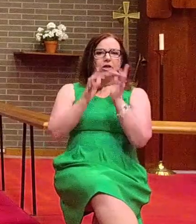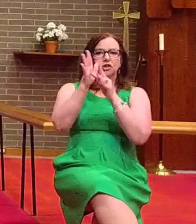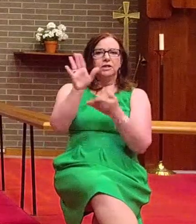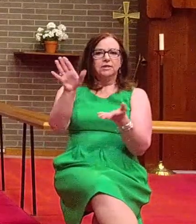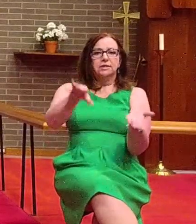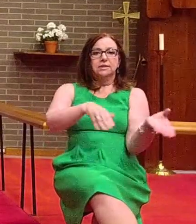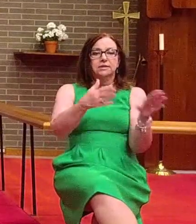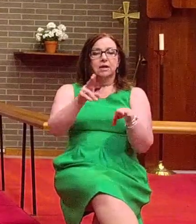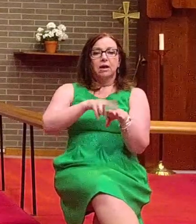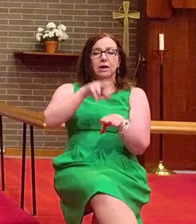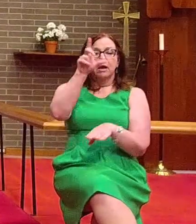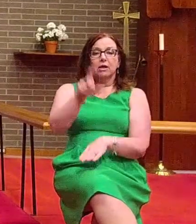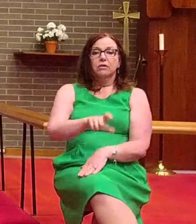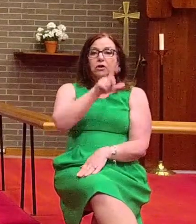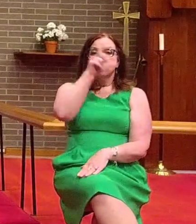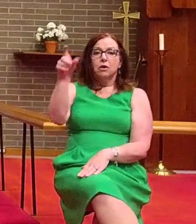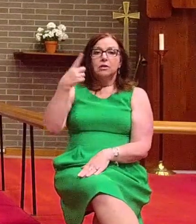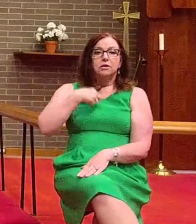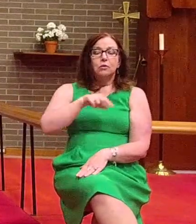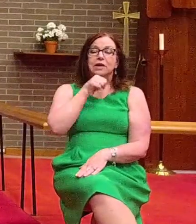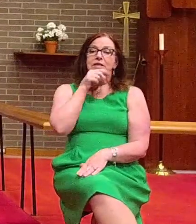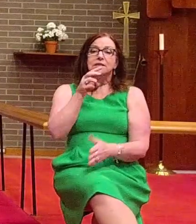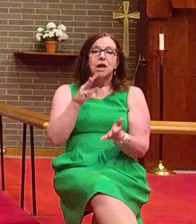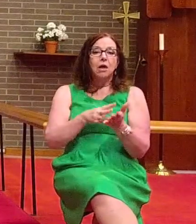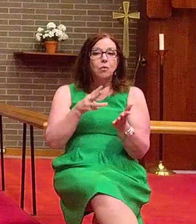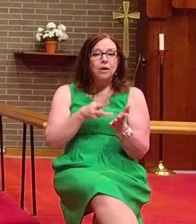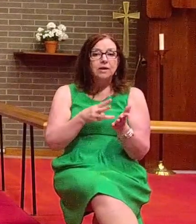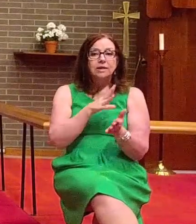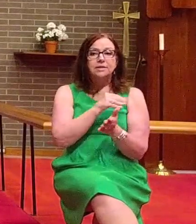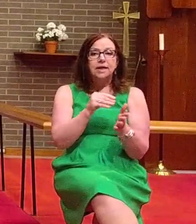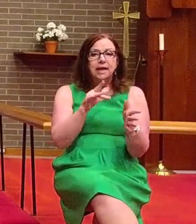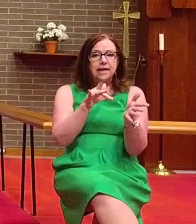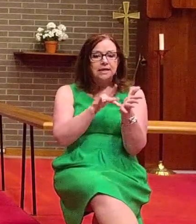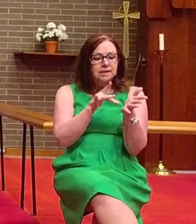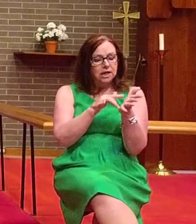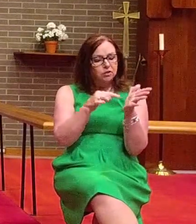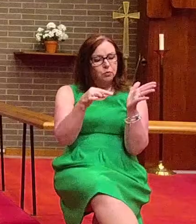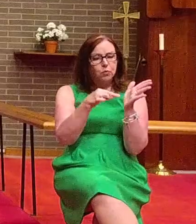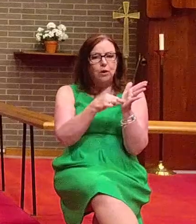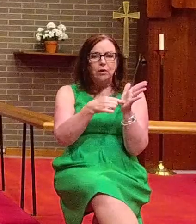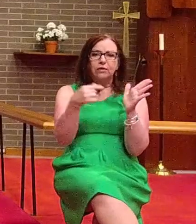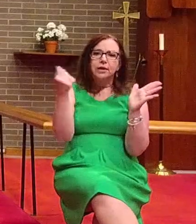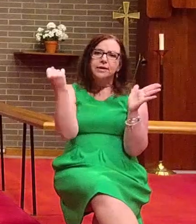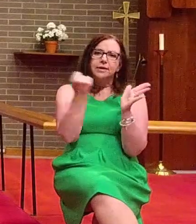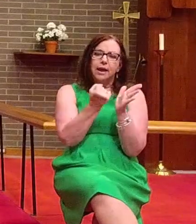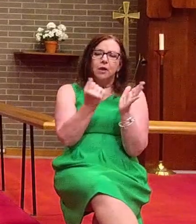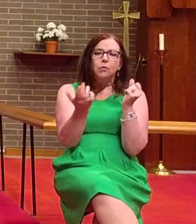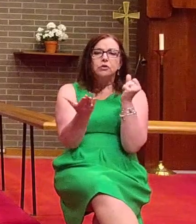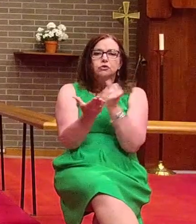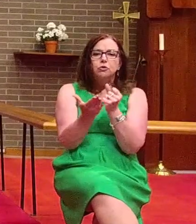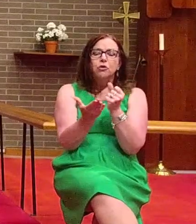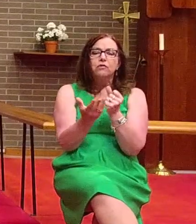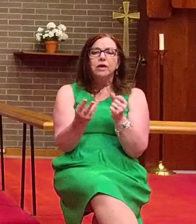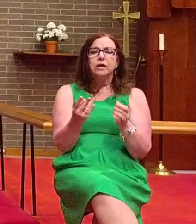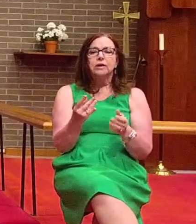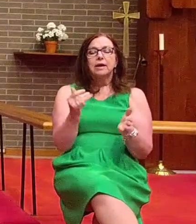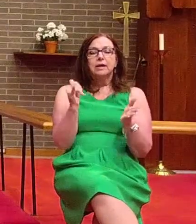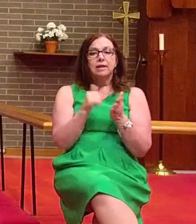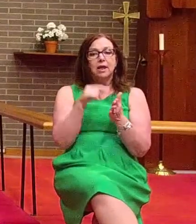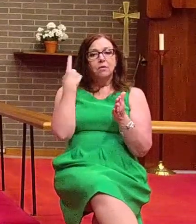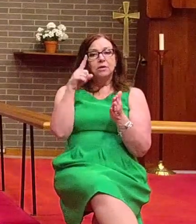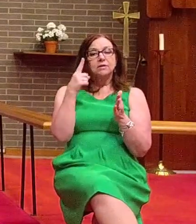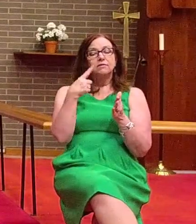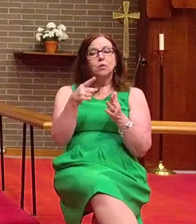not witness and touch with our own hands the nail marks. That was done to the